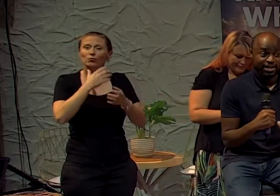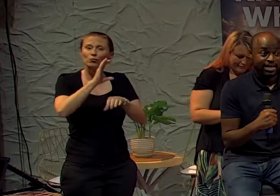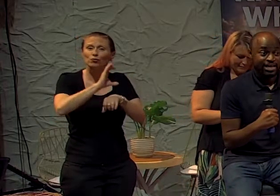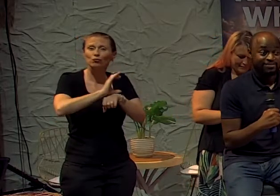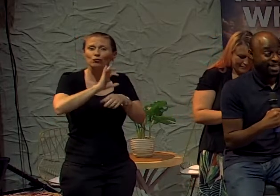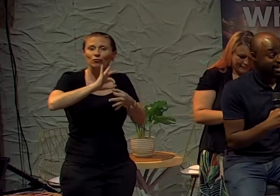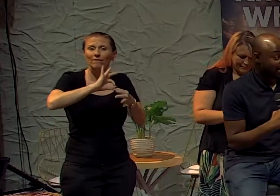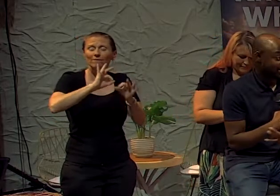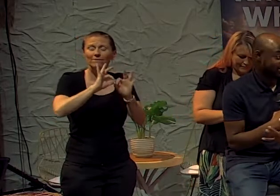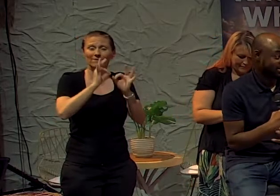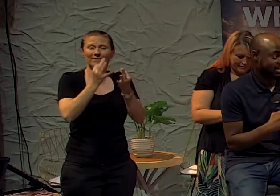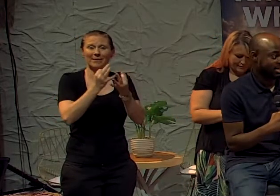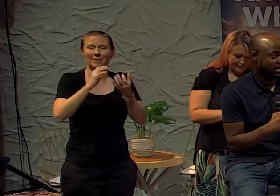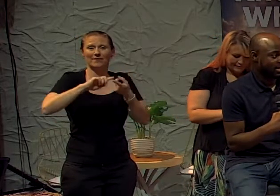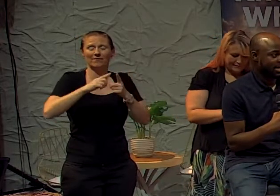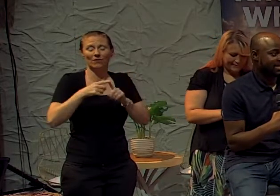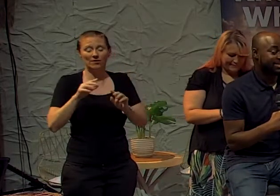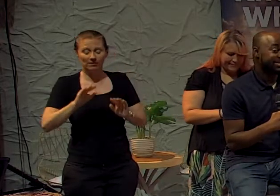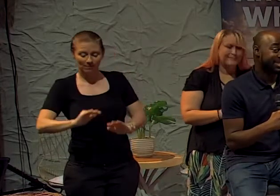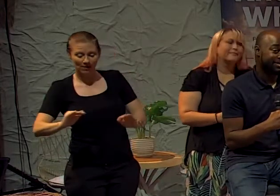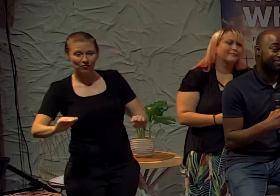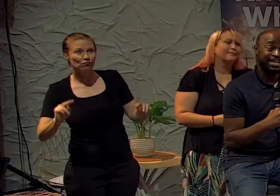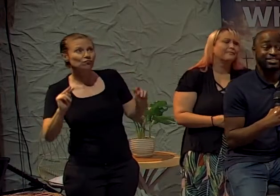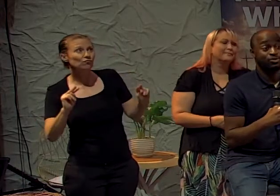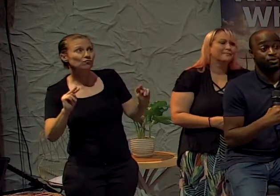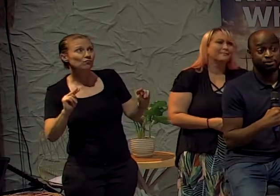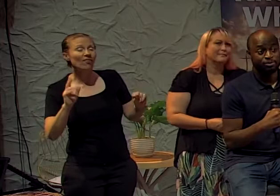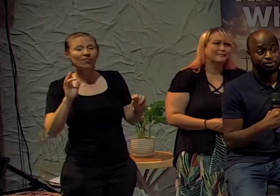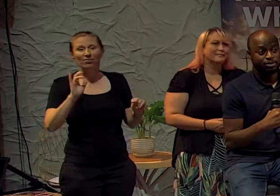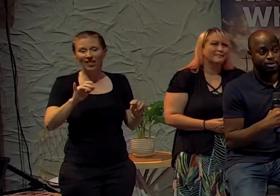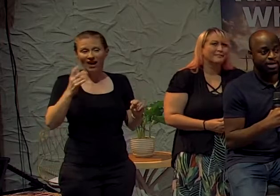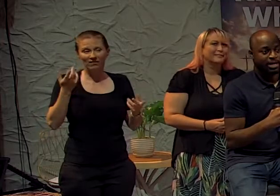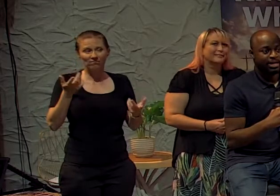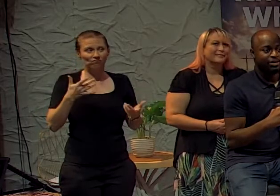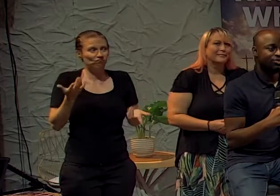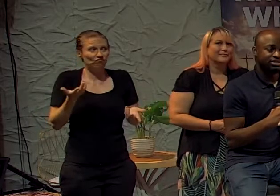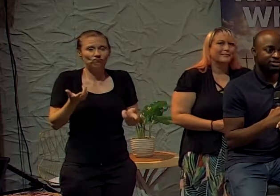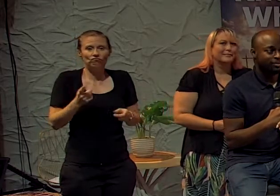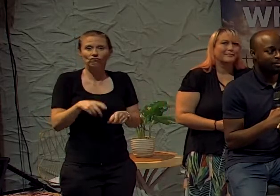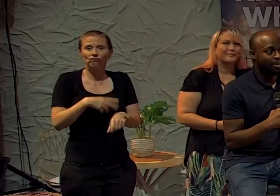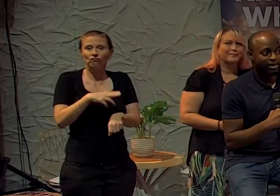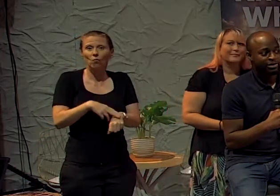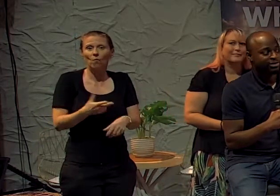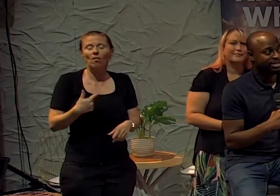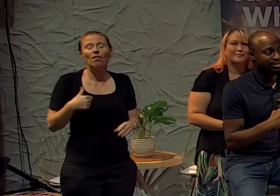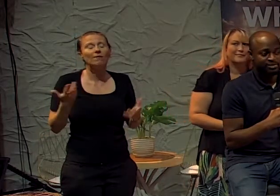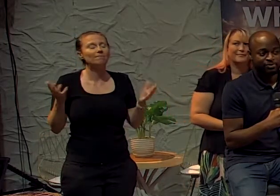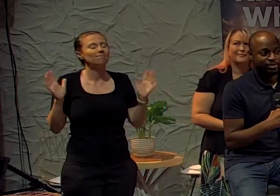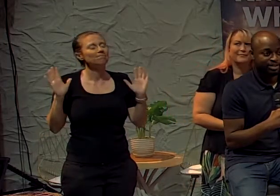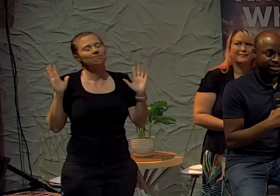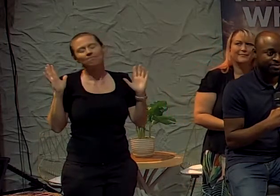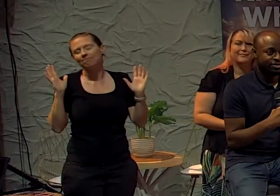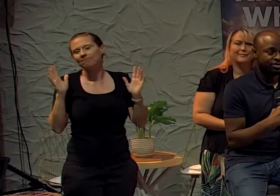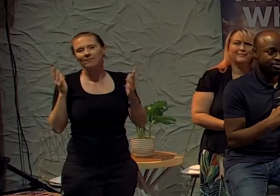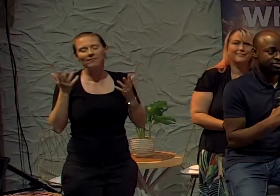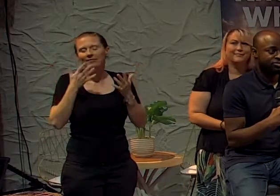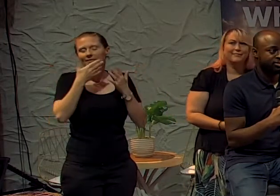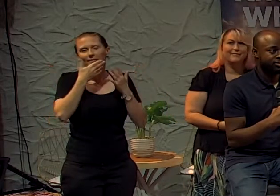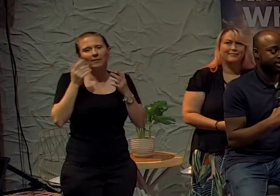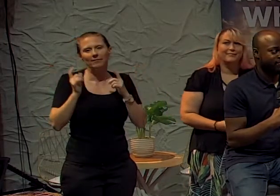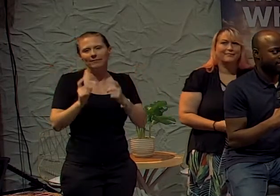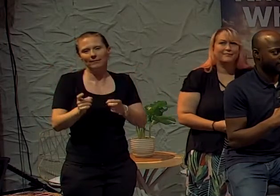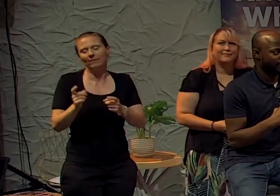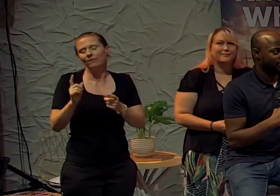family. And they got to see that. And to them, that's normal. And I don't think there's a better gift that we could give to our